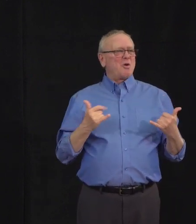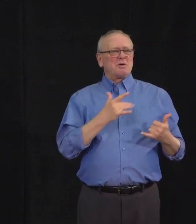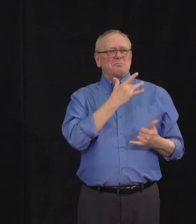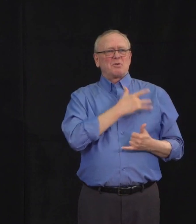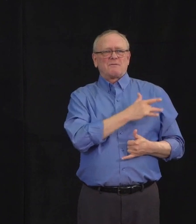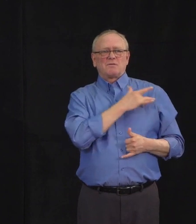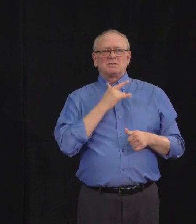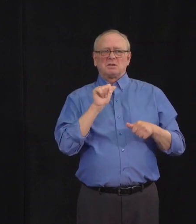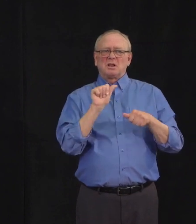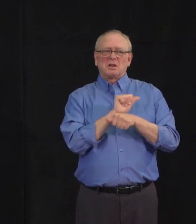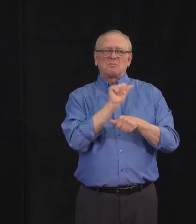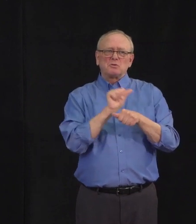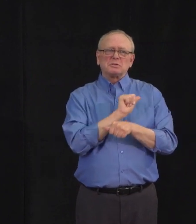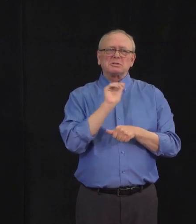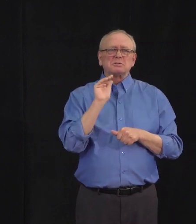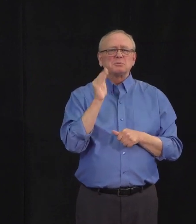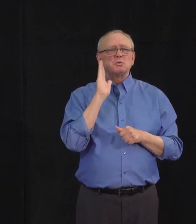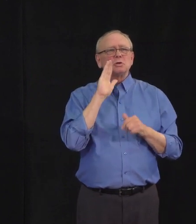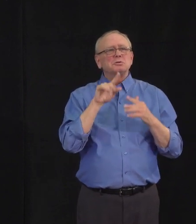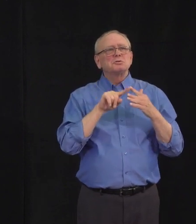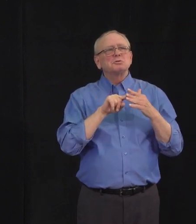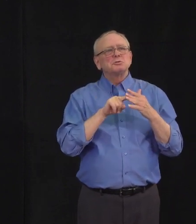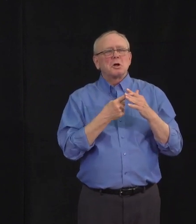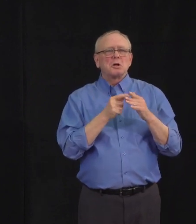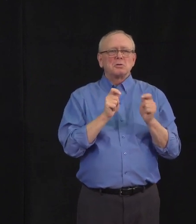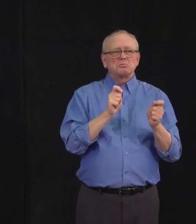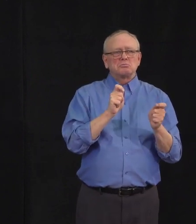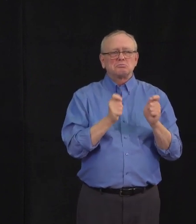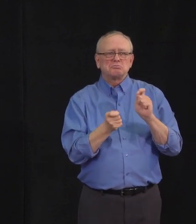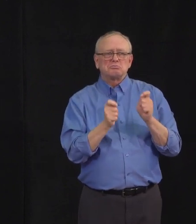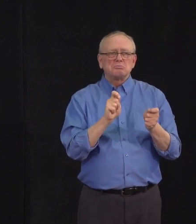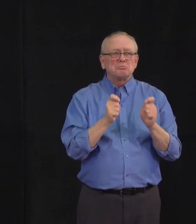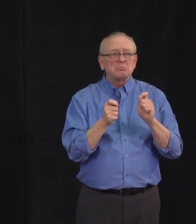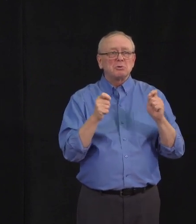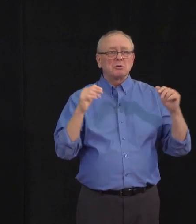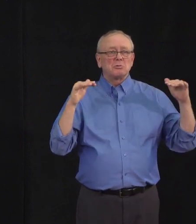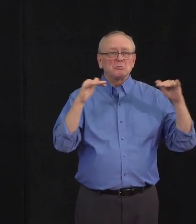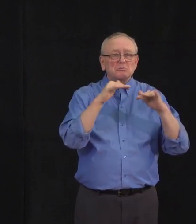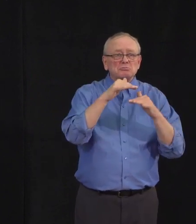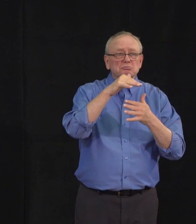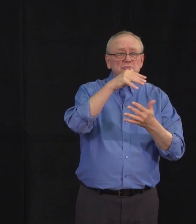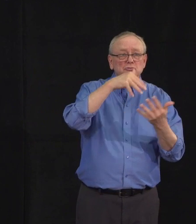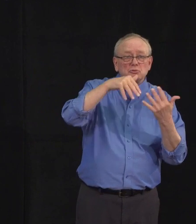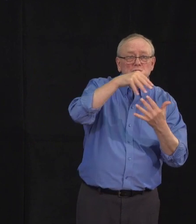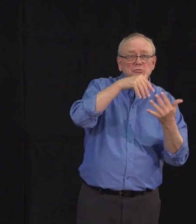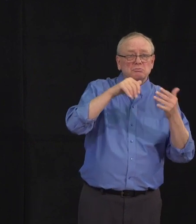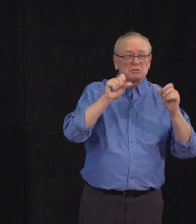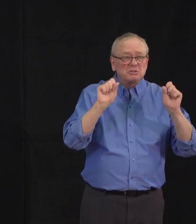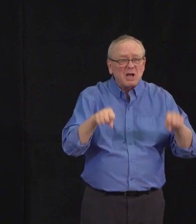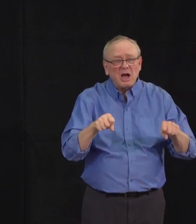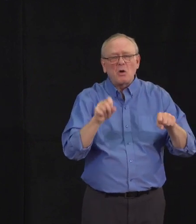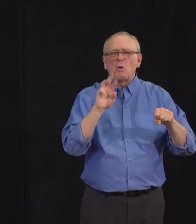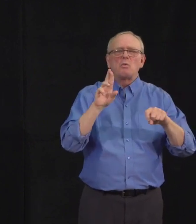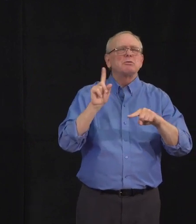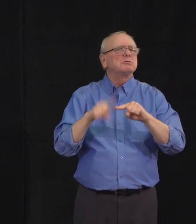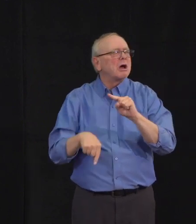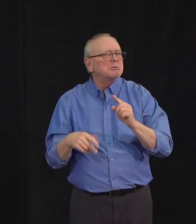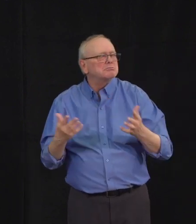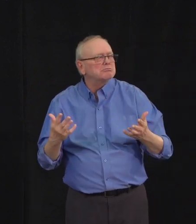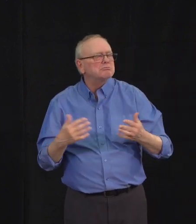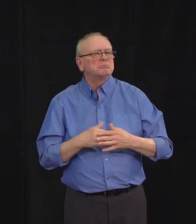last? So with respect to the Clifton Manor, we received a report of several